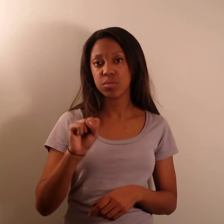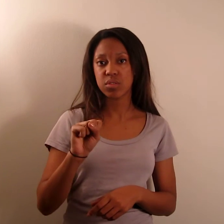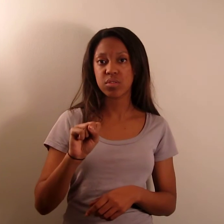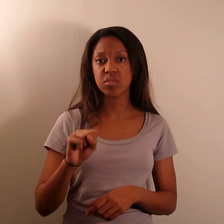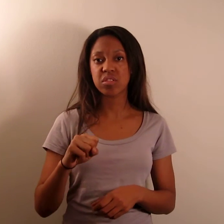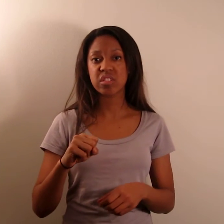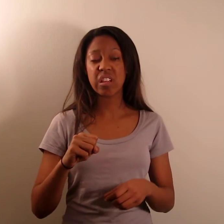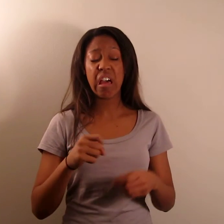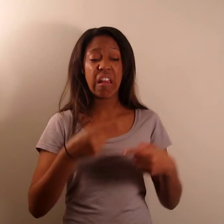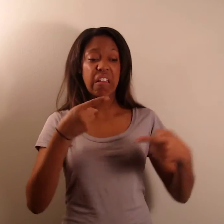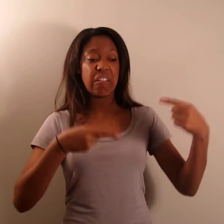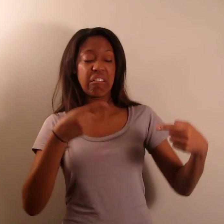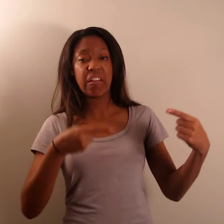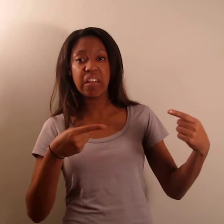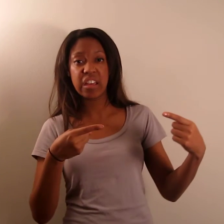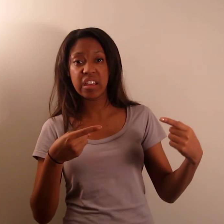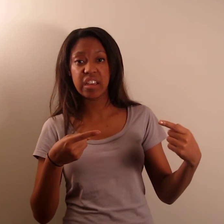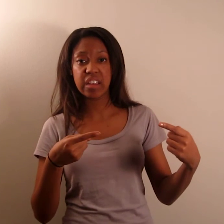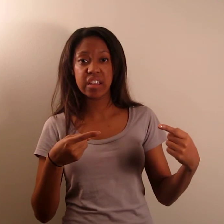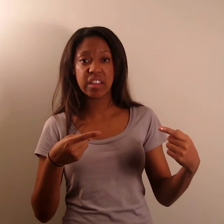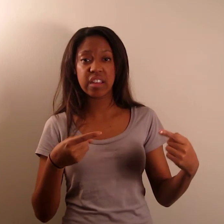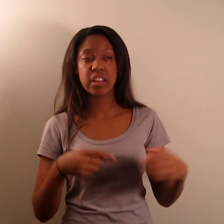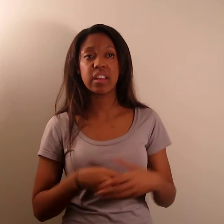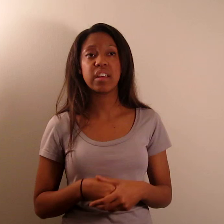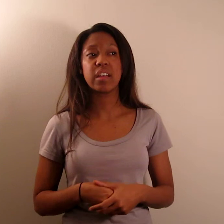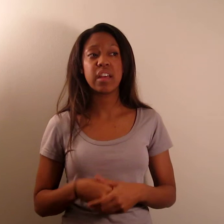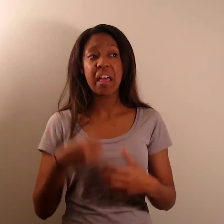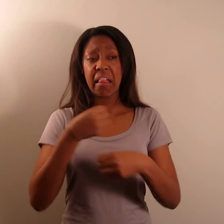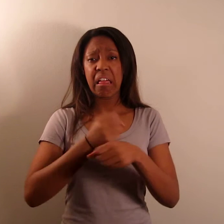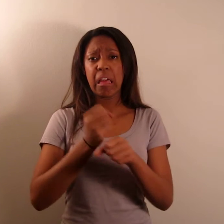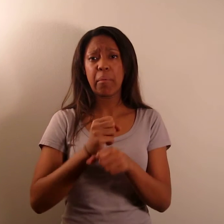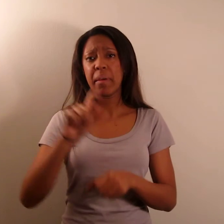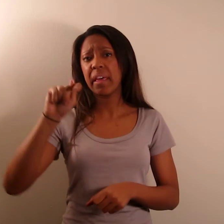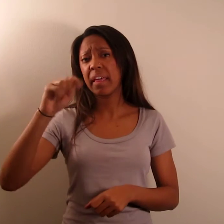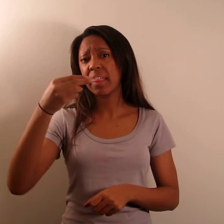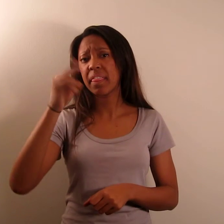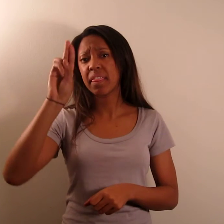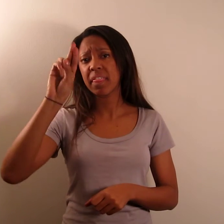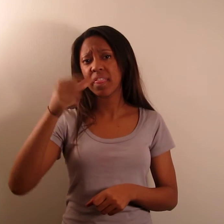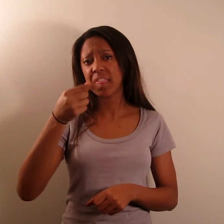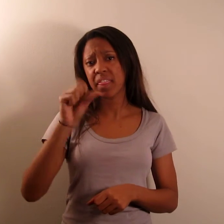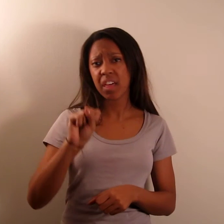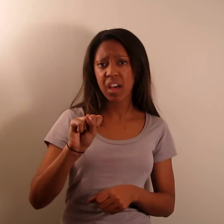Their hired thugs beat Triangle strikers, and policemen hauled the picketers into court if they fought back.